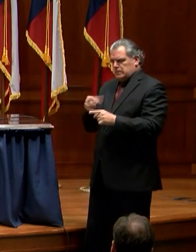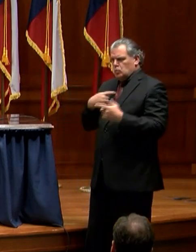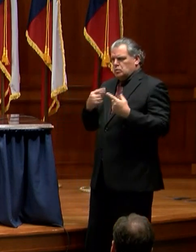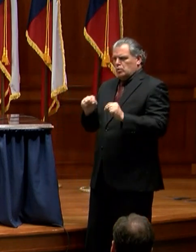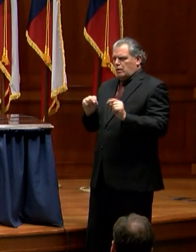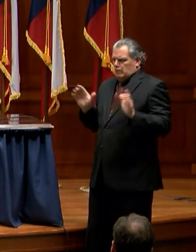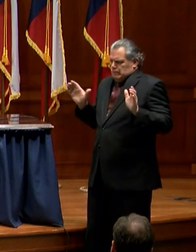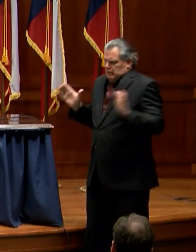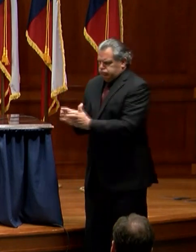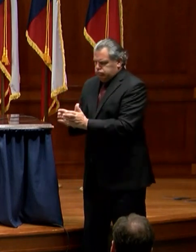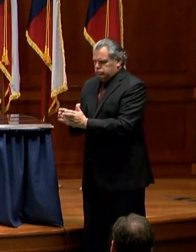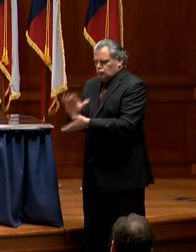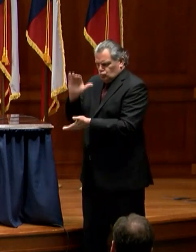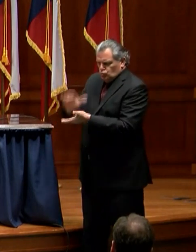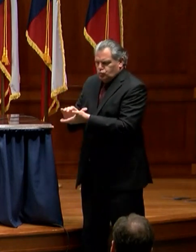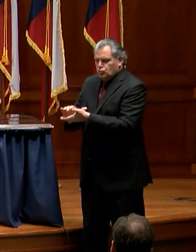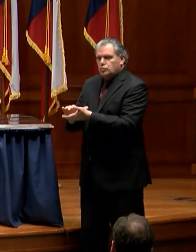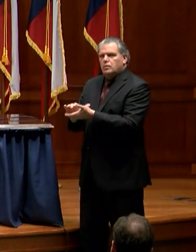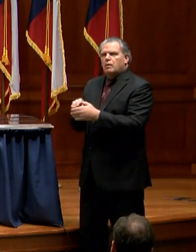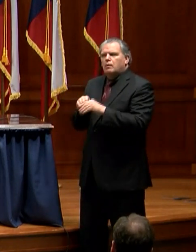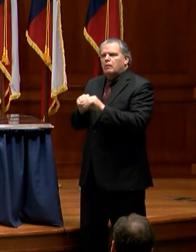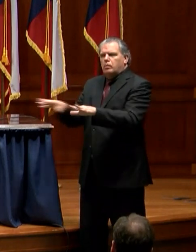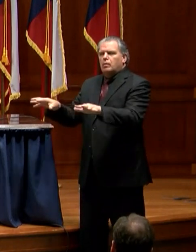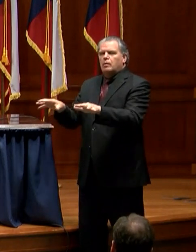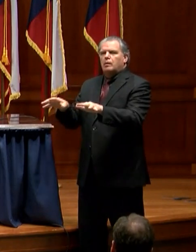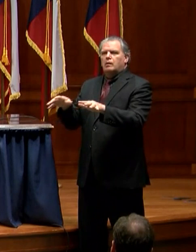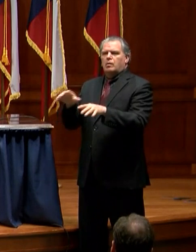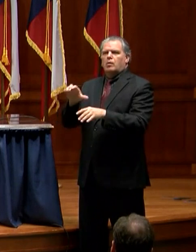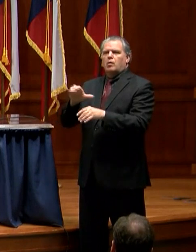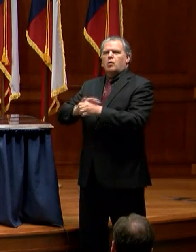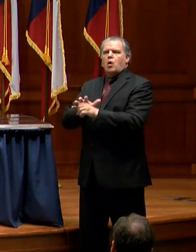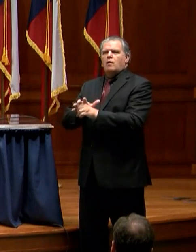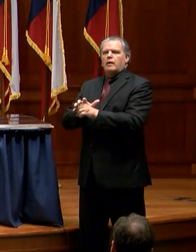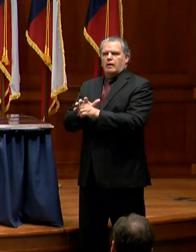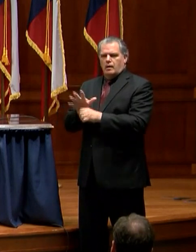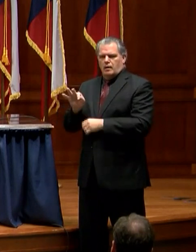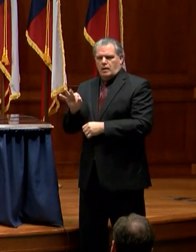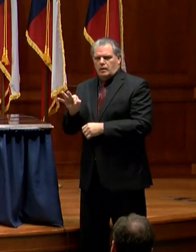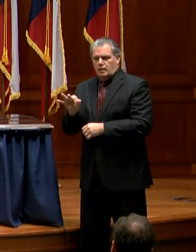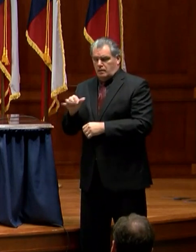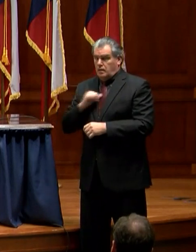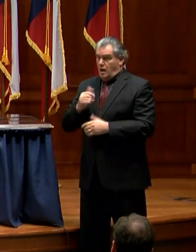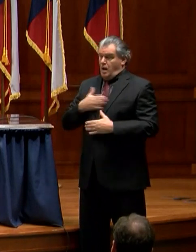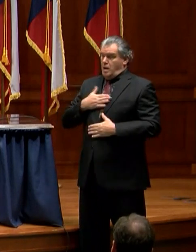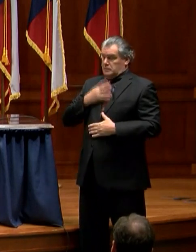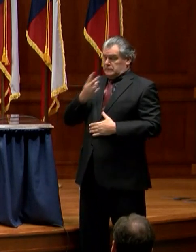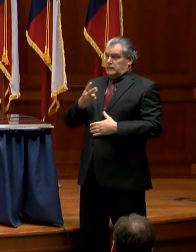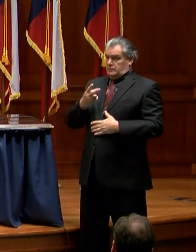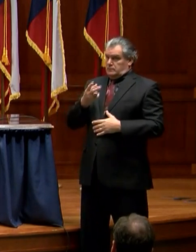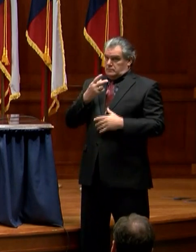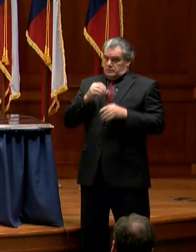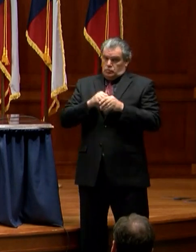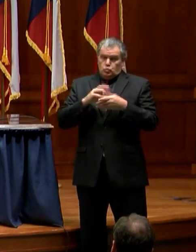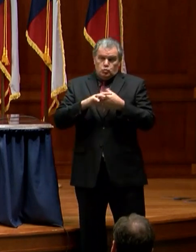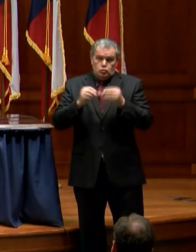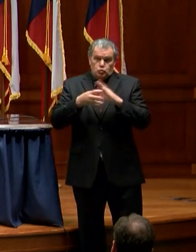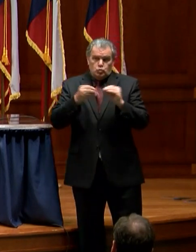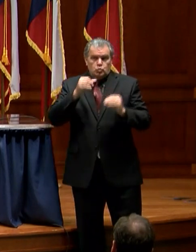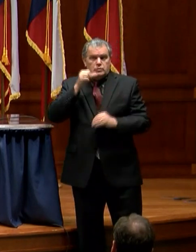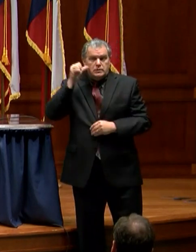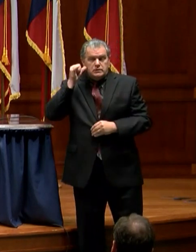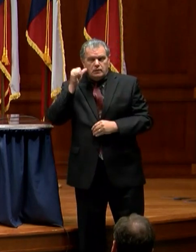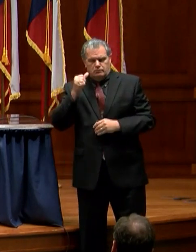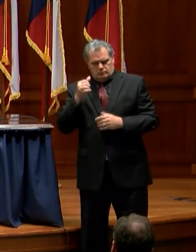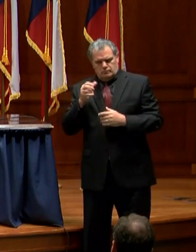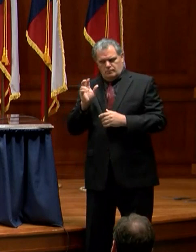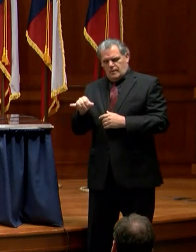of COVID-19 and maintain the health and safety of people there. I was pleased to see a story yesterday showing that